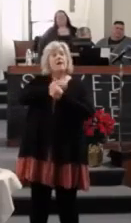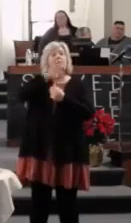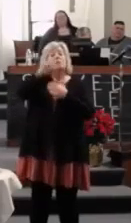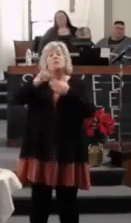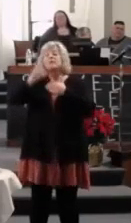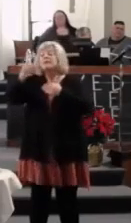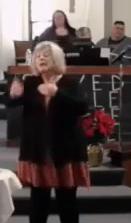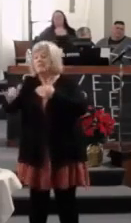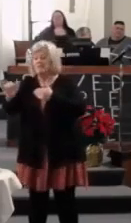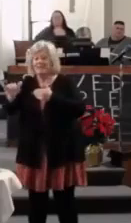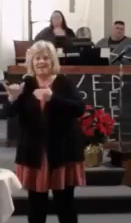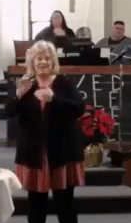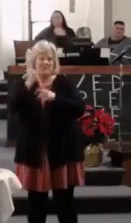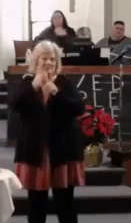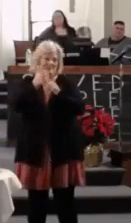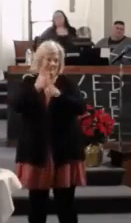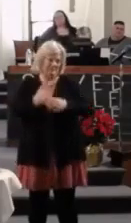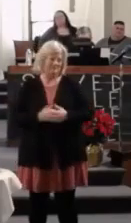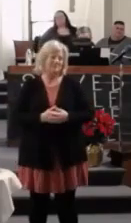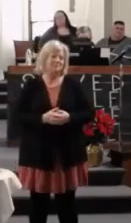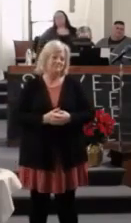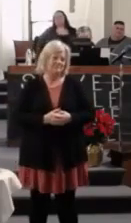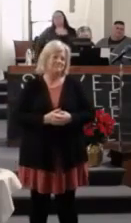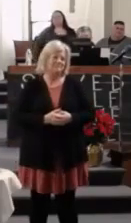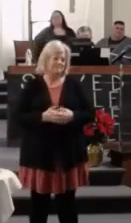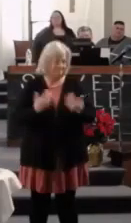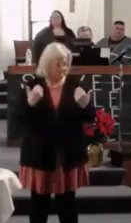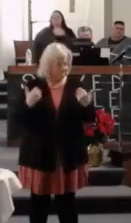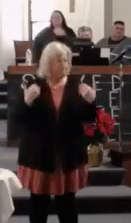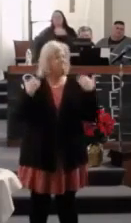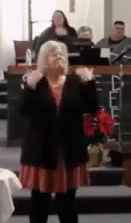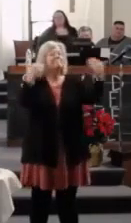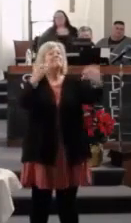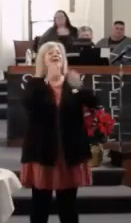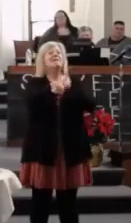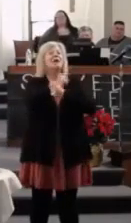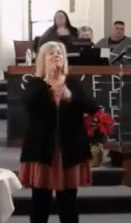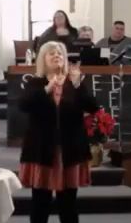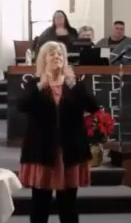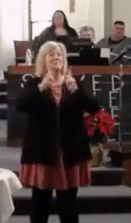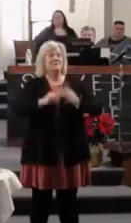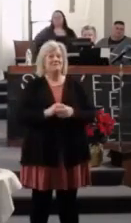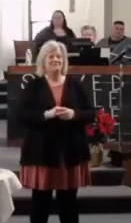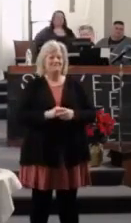your neighbor as yourself." So let's go out there and love our neighbors.